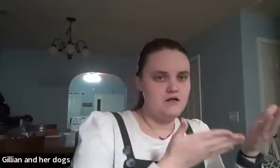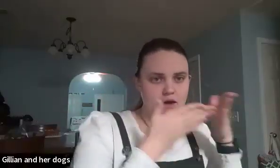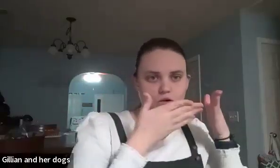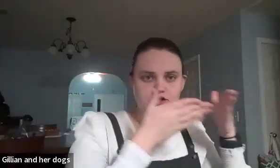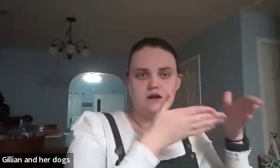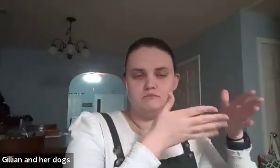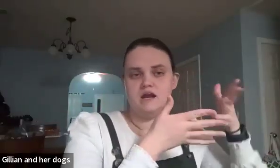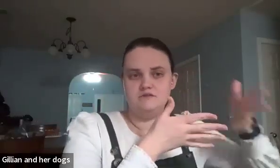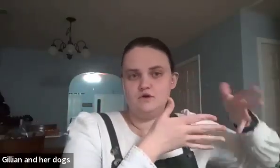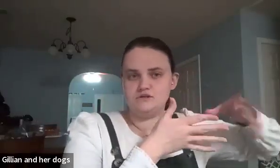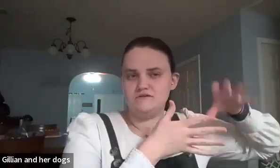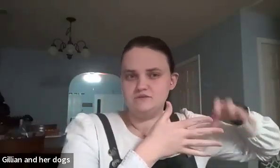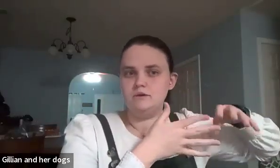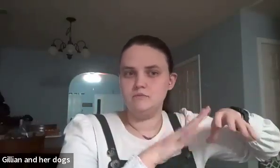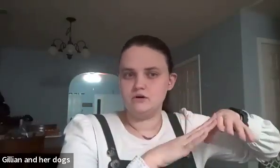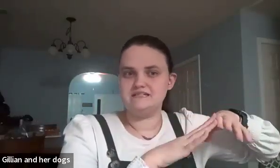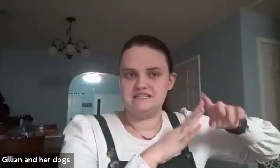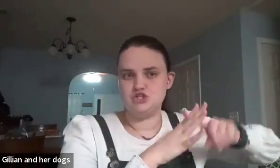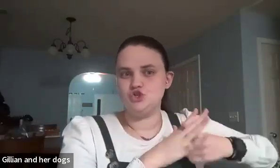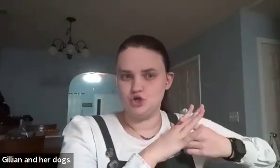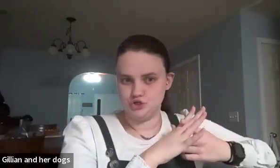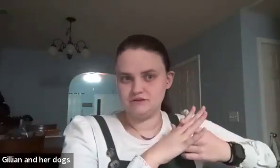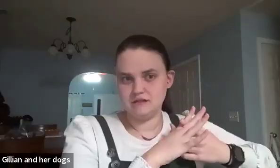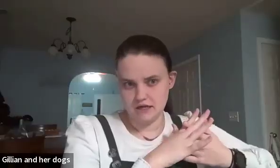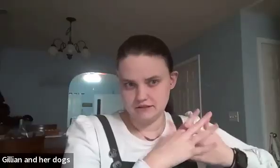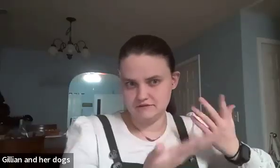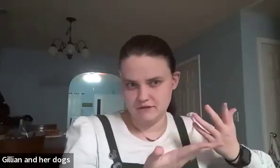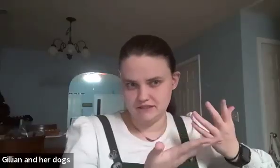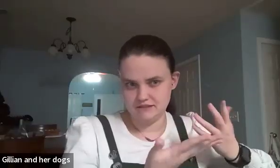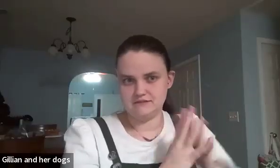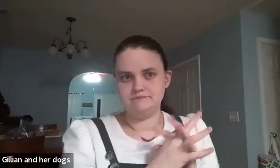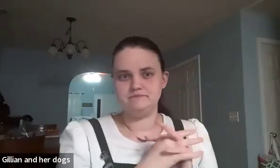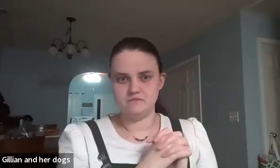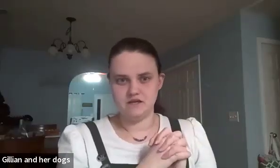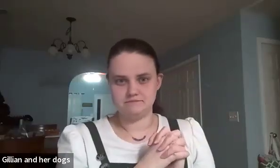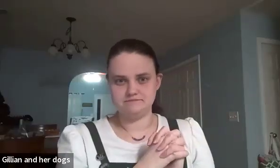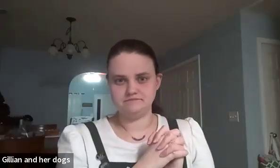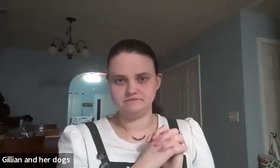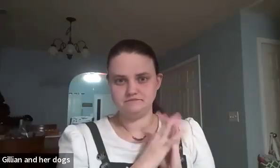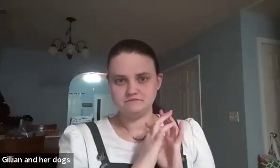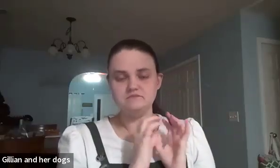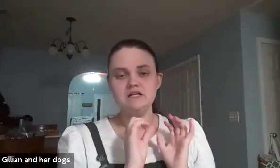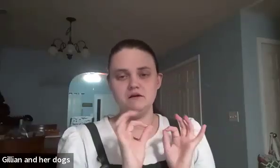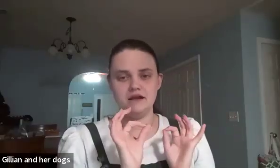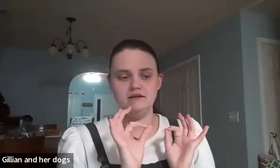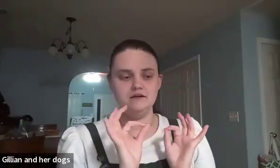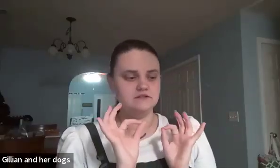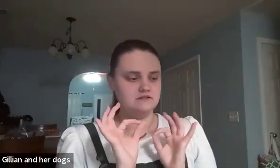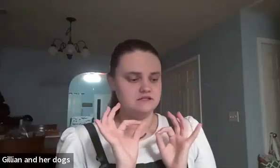but I'm going to have you focus on this one more because it's the starter kind, if that makes sense. Okay. All right. So let's